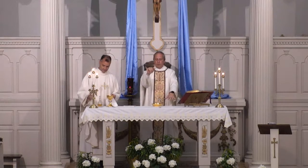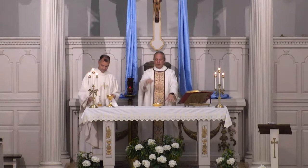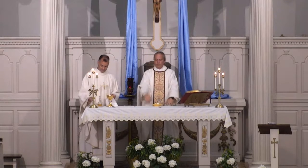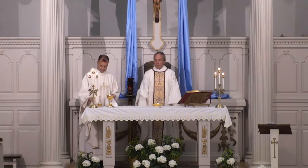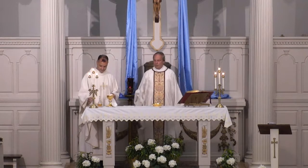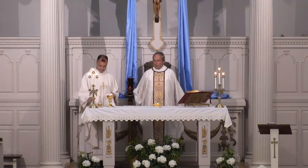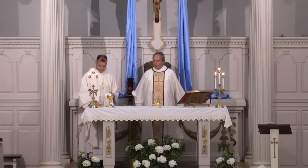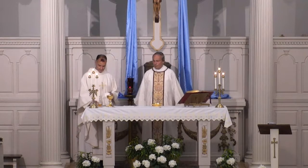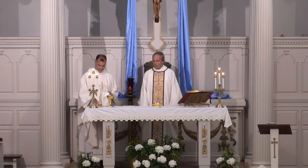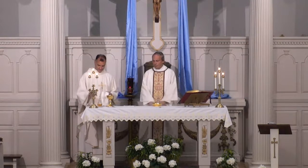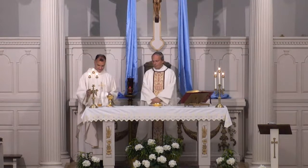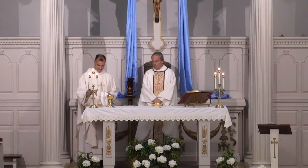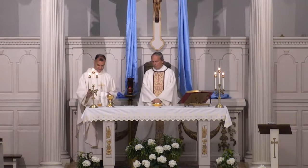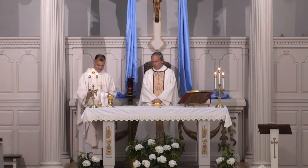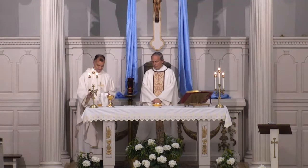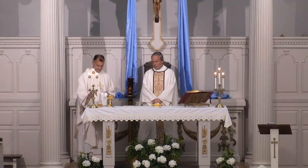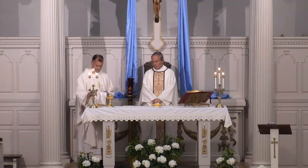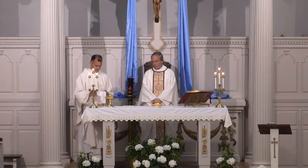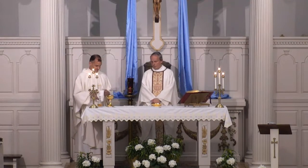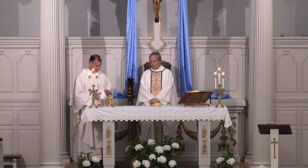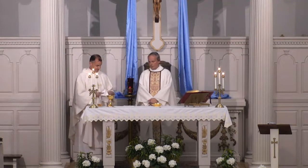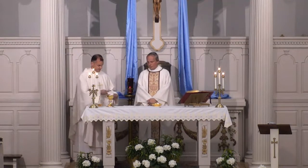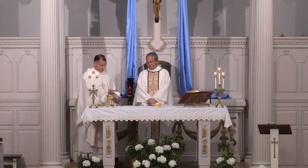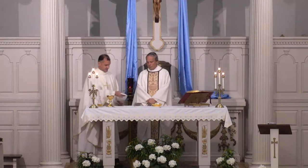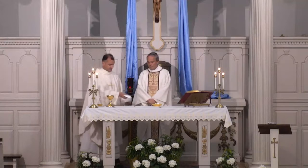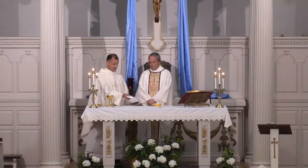God forever.